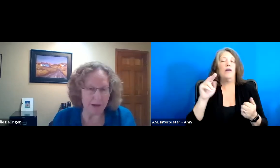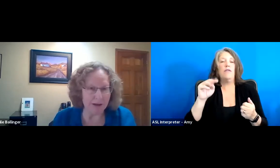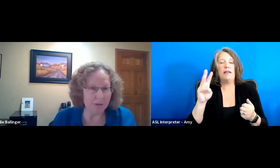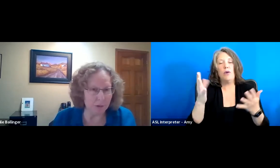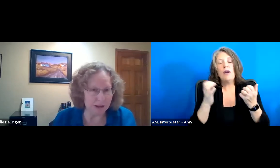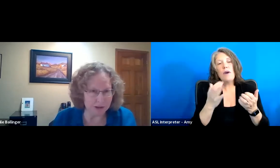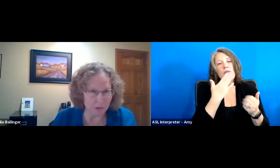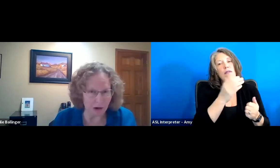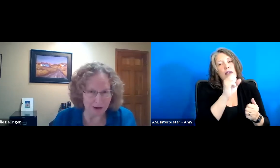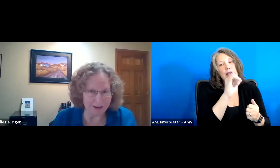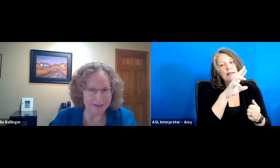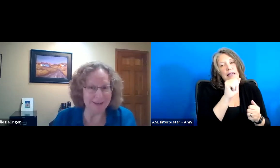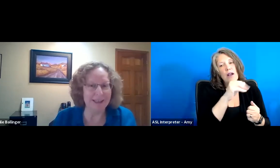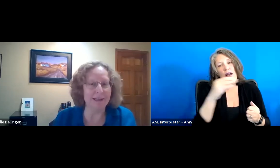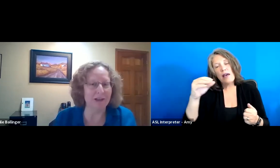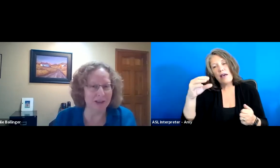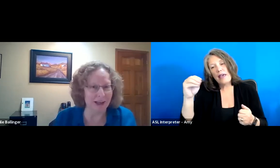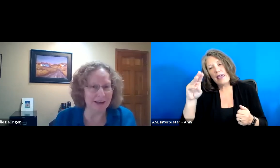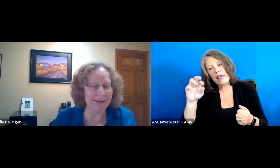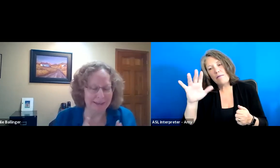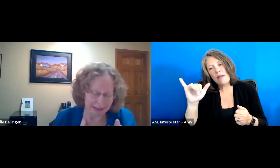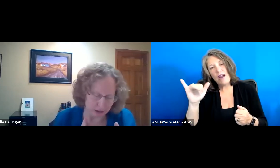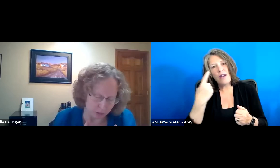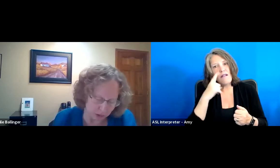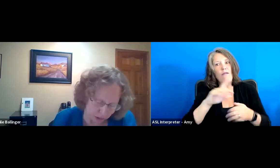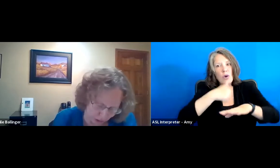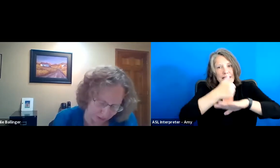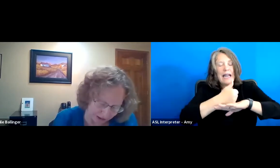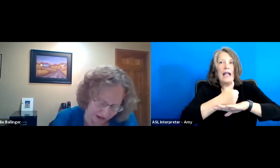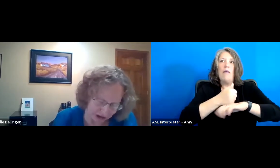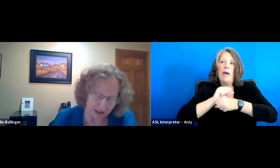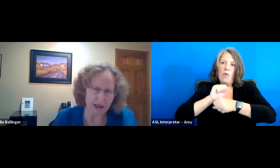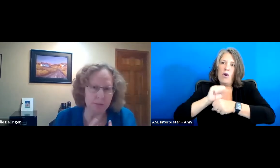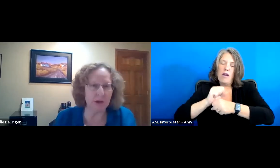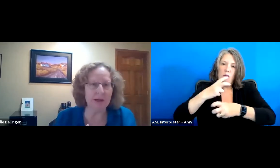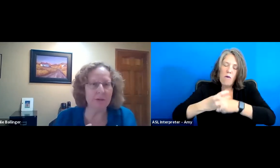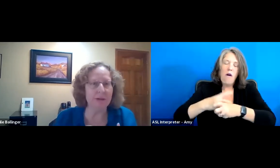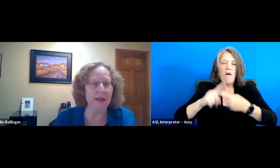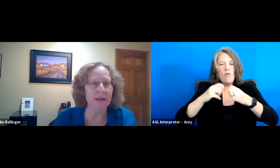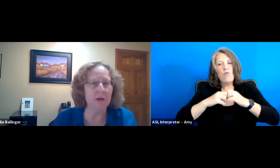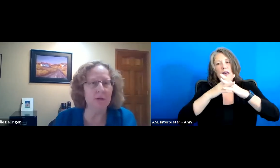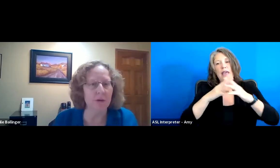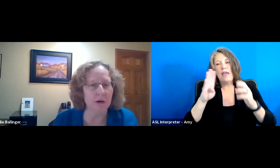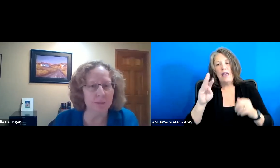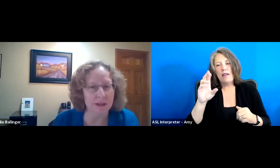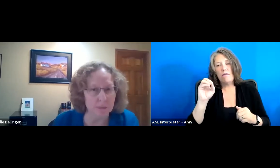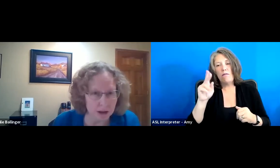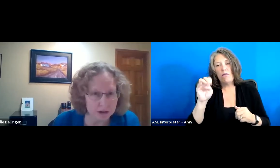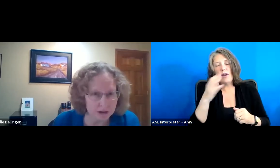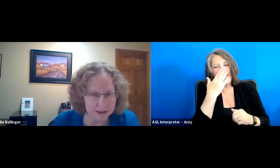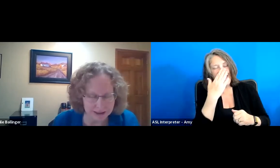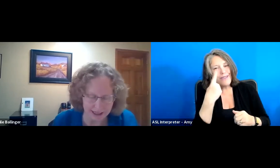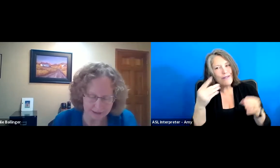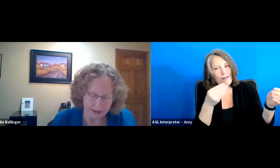Sierra and Mary for working so hard on the technical side. Thank you so much. And Brooke, I want to thank you for being